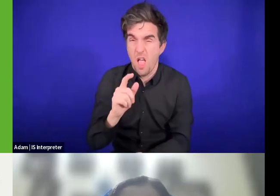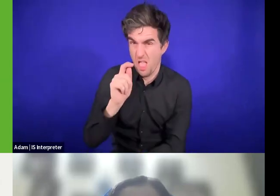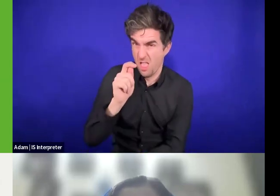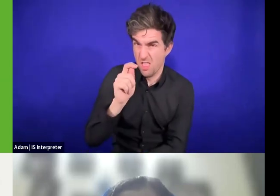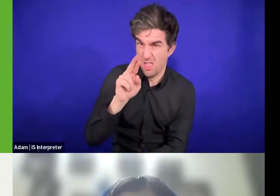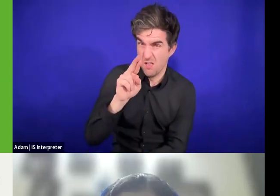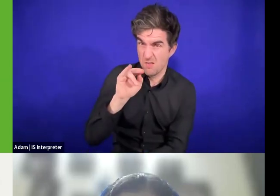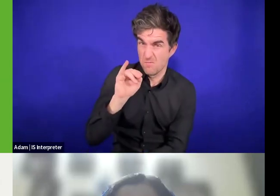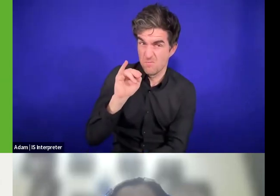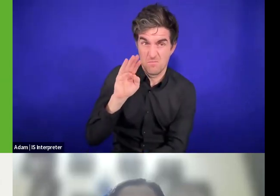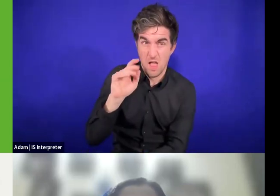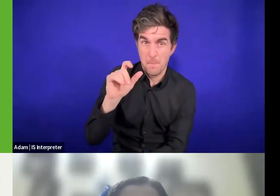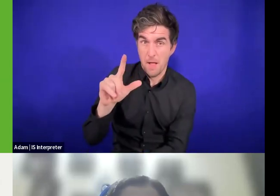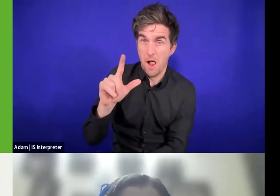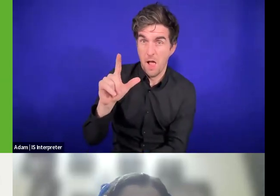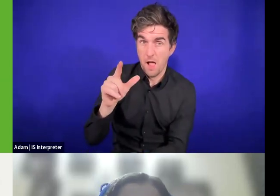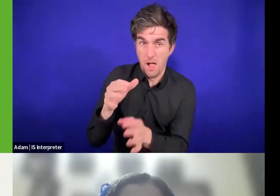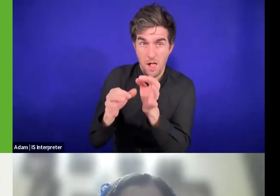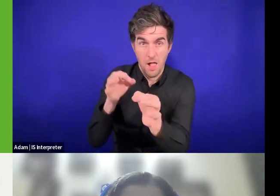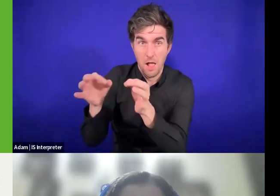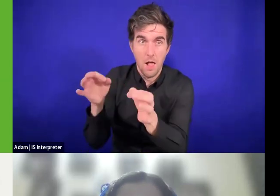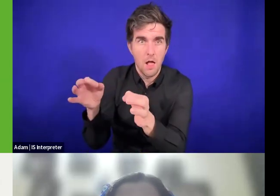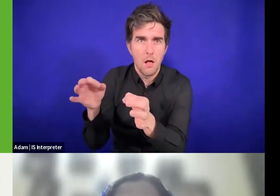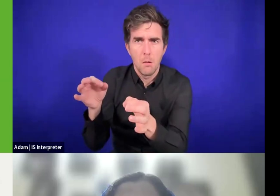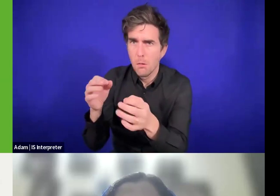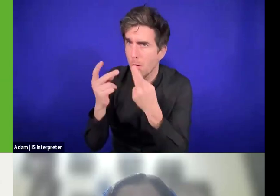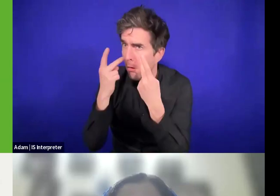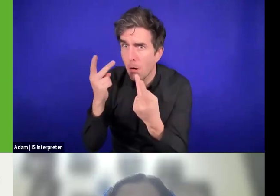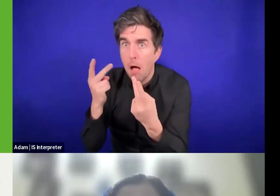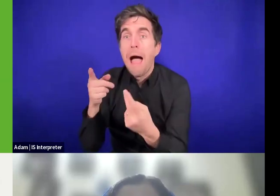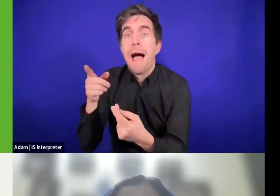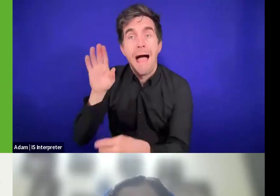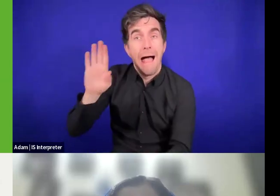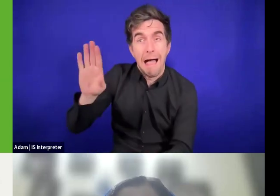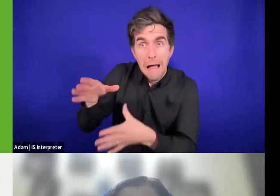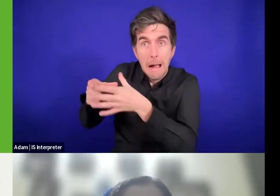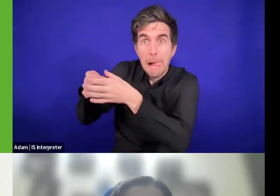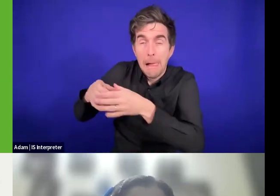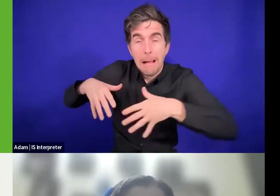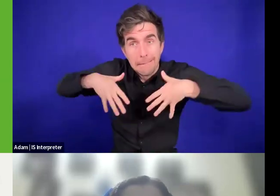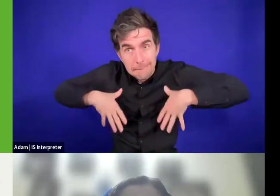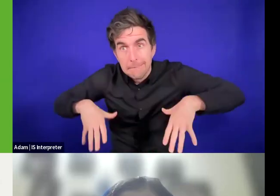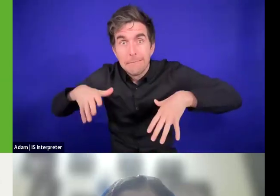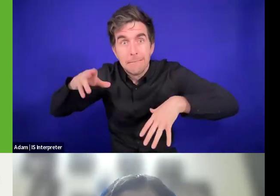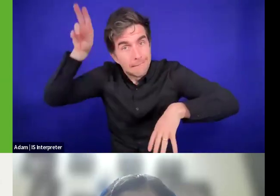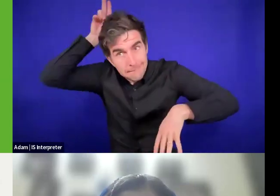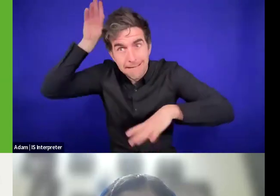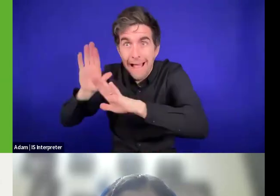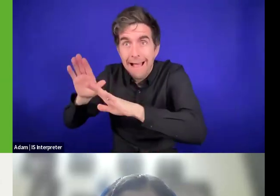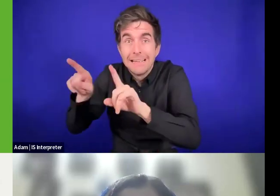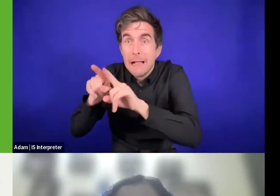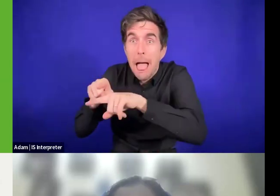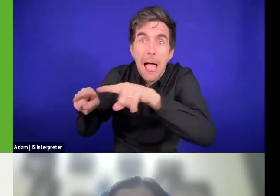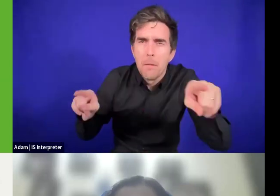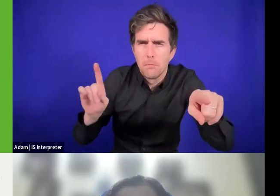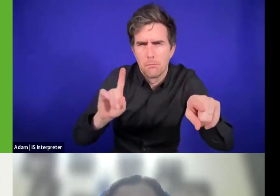local planning with their specific needs, because we focused on livelihoods. Here, we really wanted to see how to look at forest-based livelihoods,